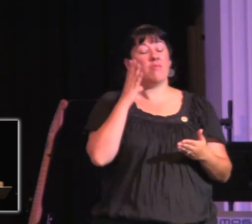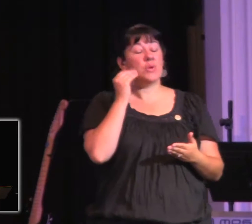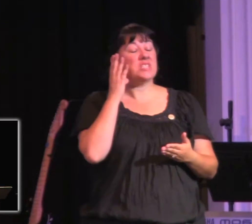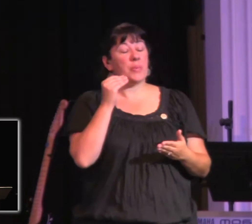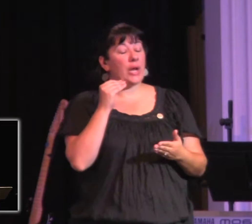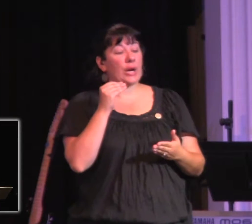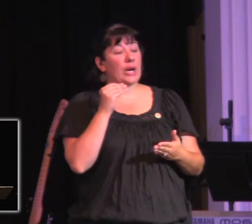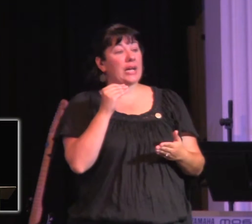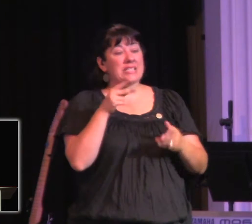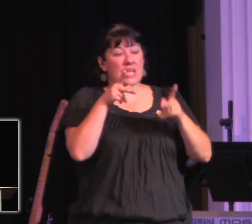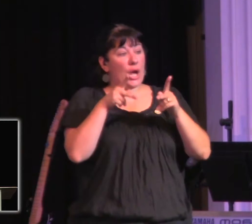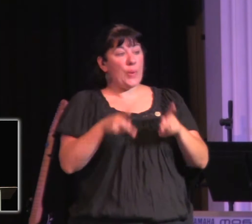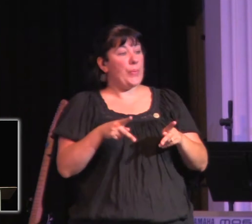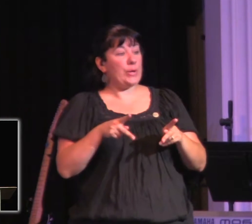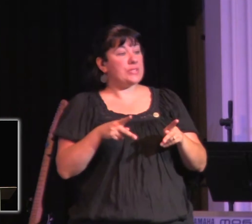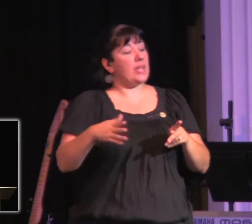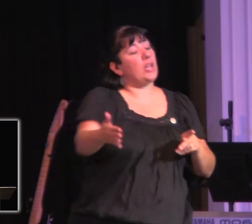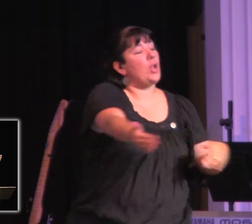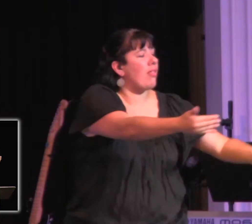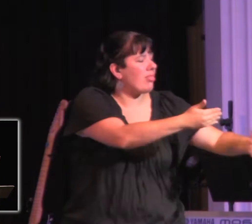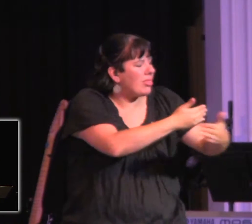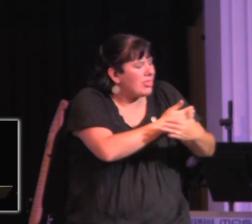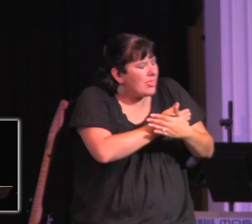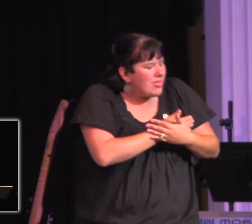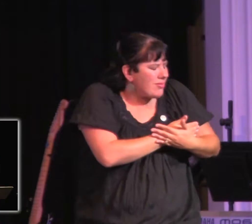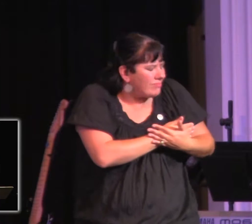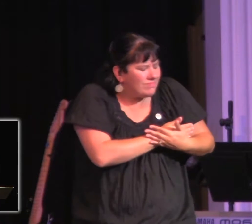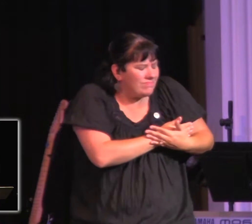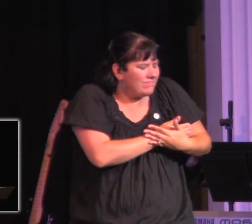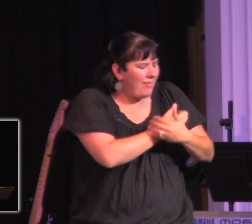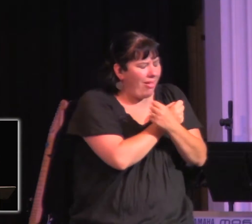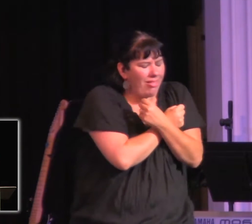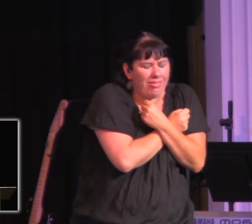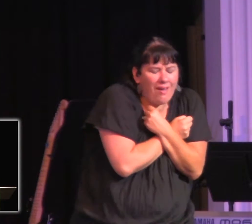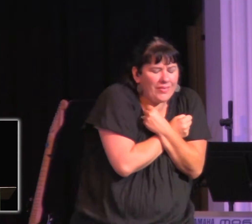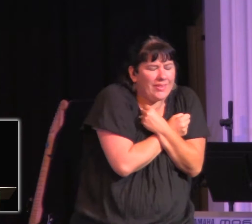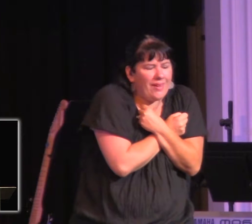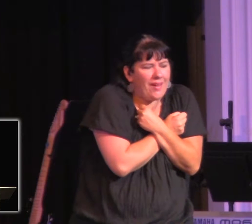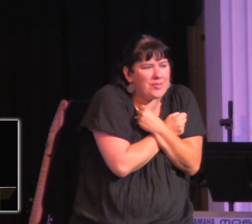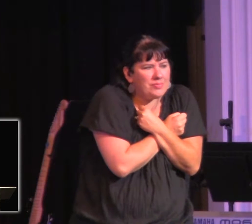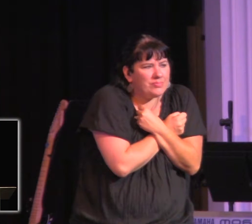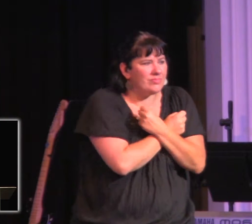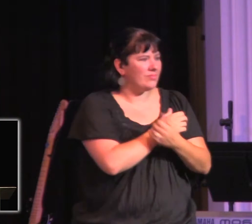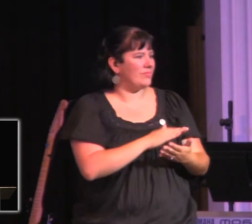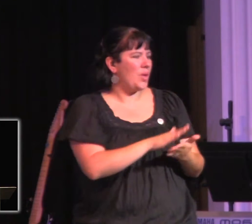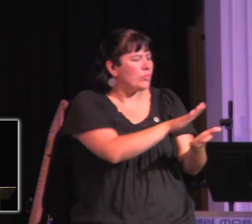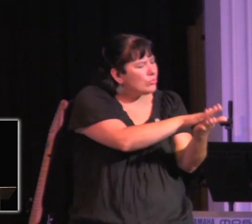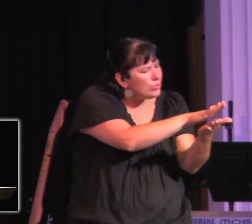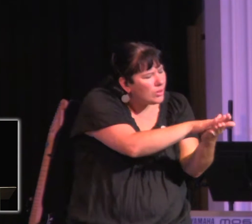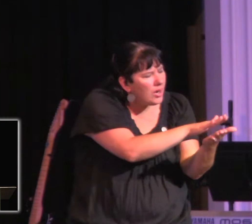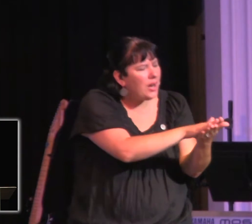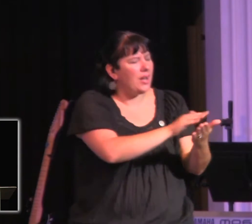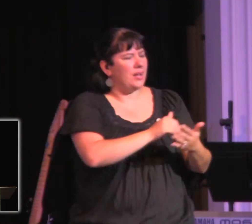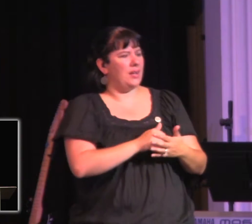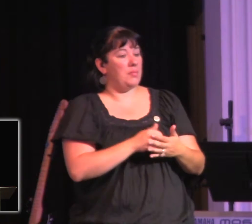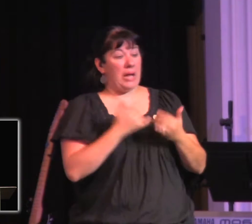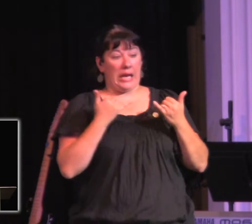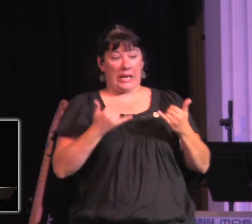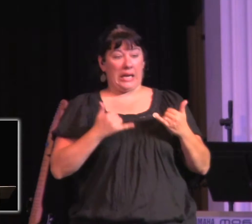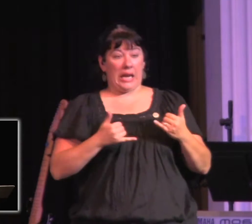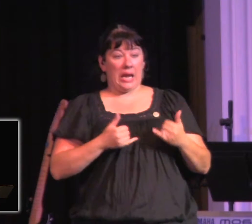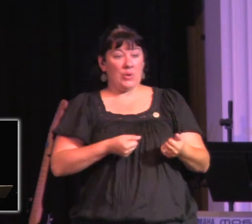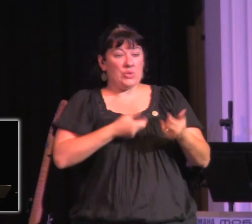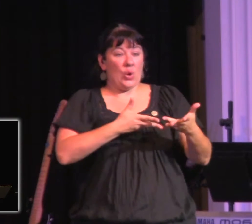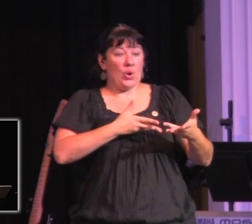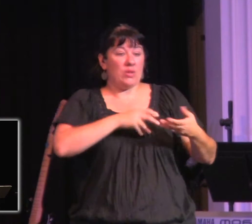them, wrapping their arms around them for whatever reason. And now they're broken. I'm sure there's